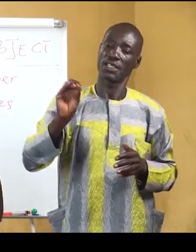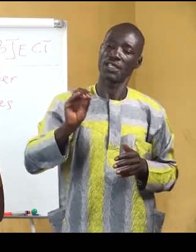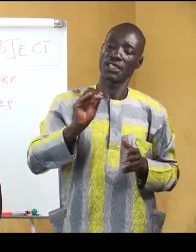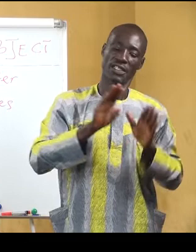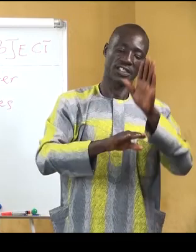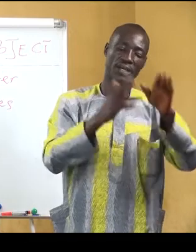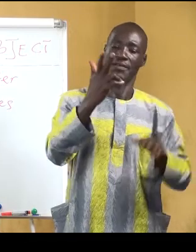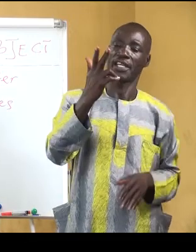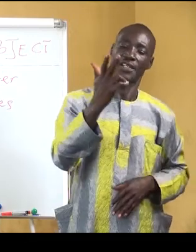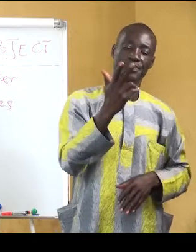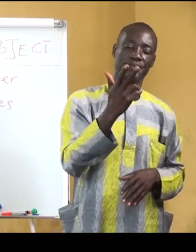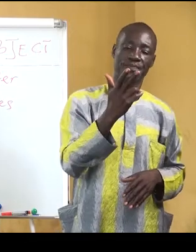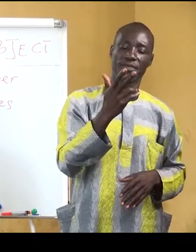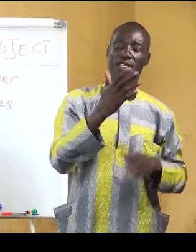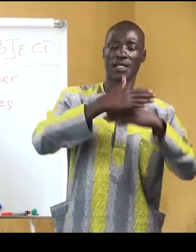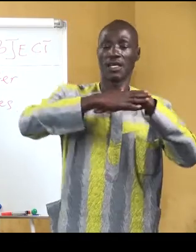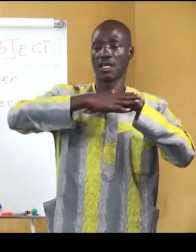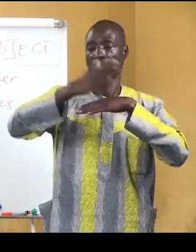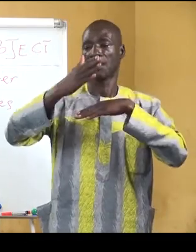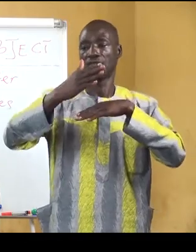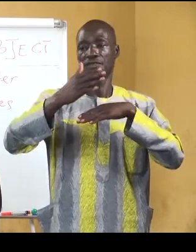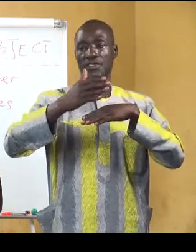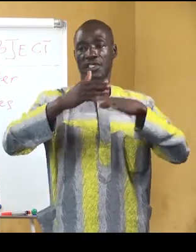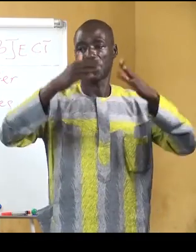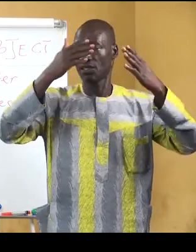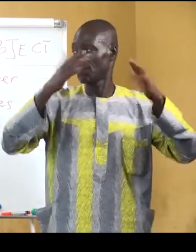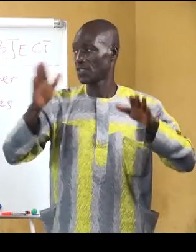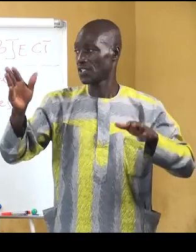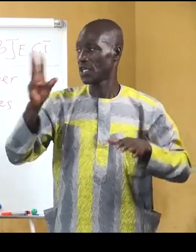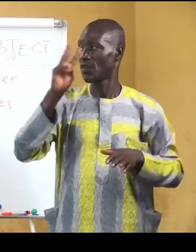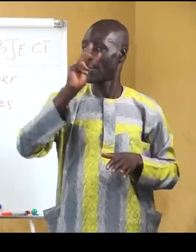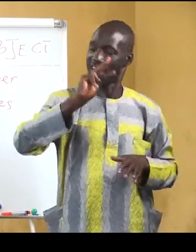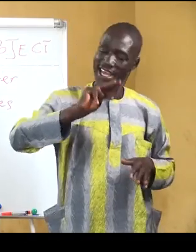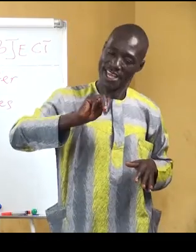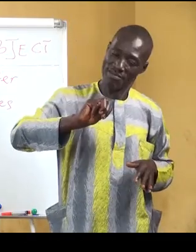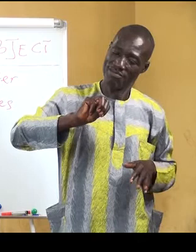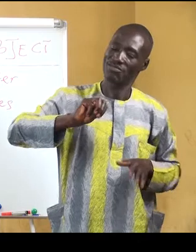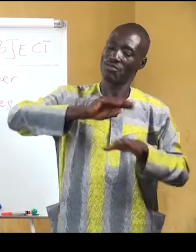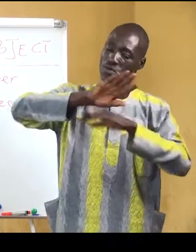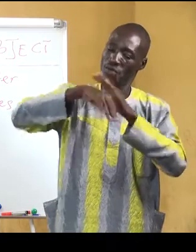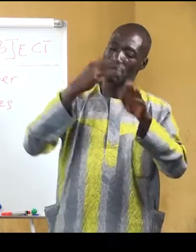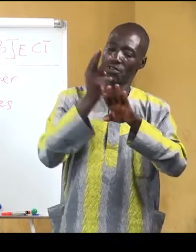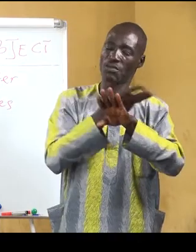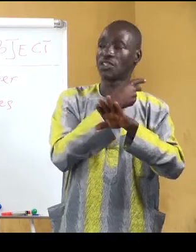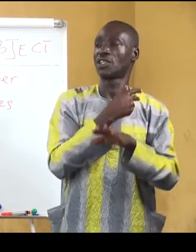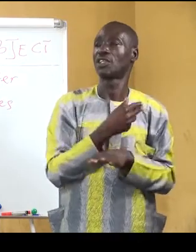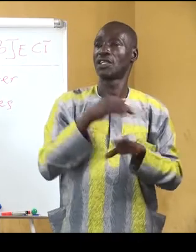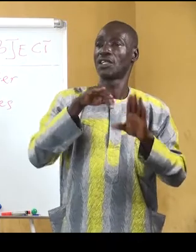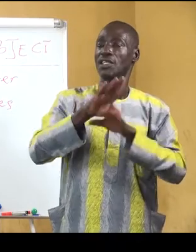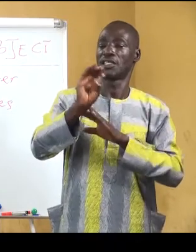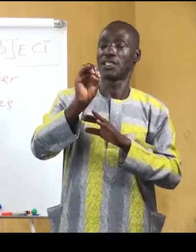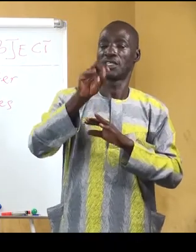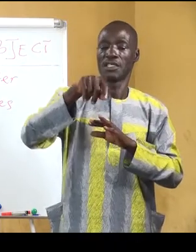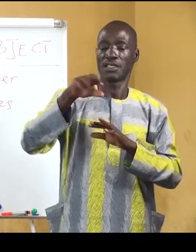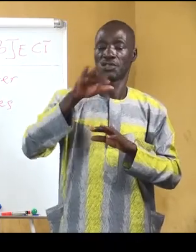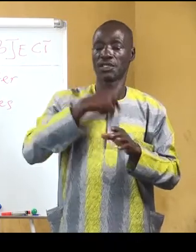step 3 is after exhausting our m, that is all of the multiplication in the equation, we